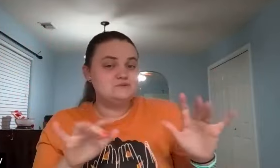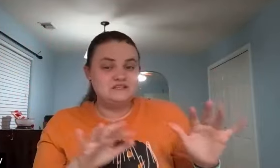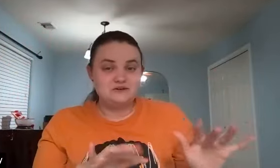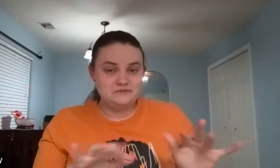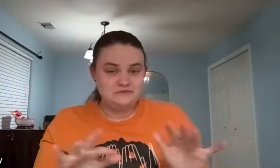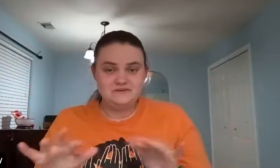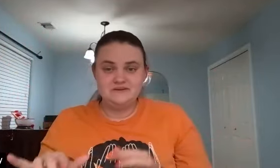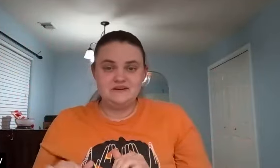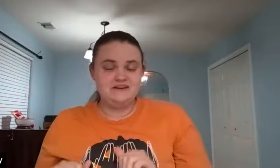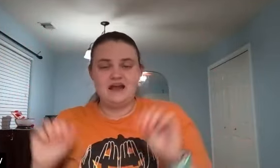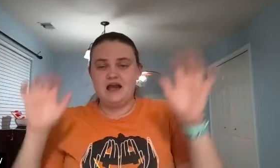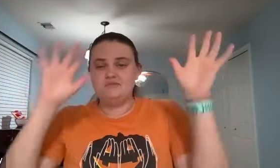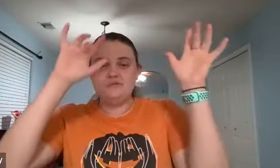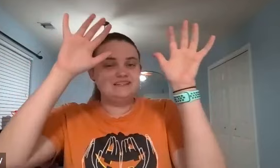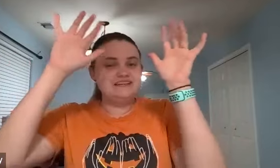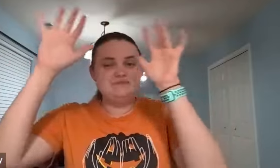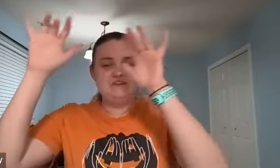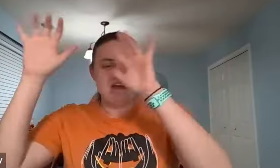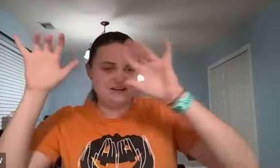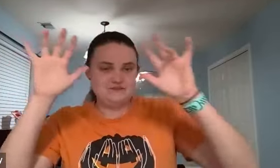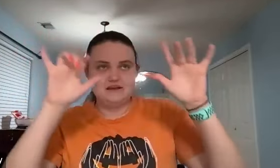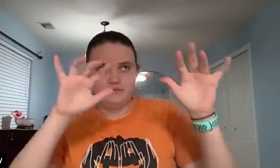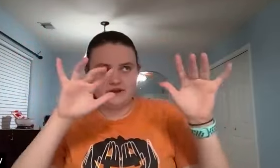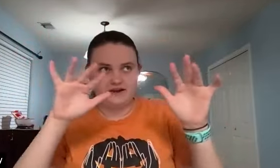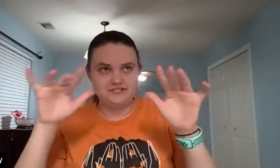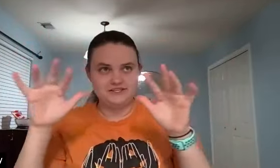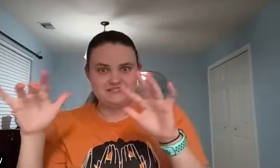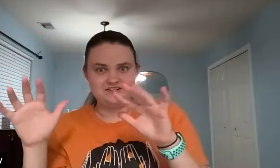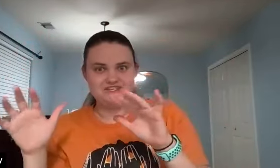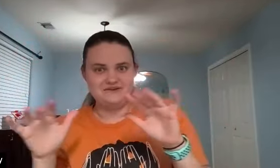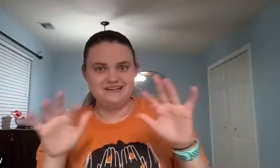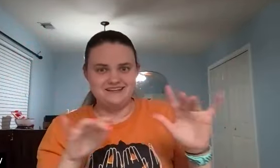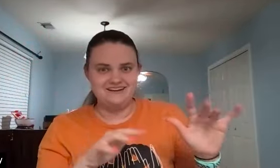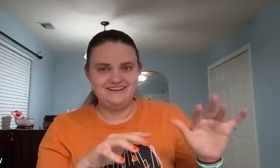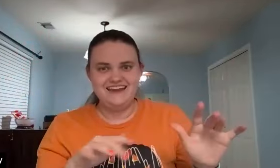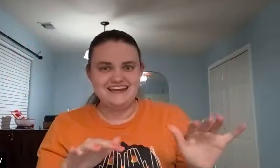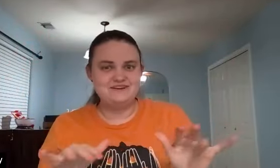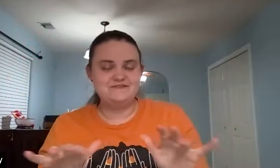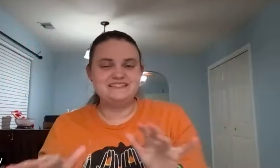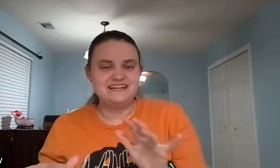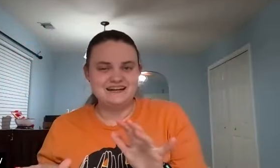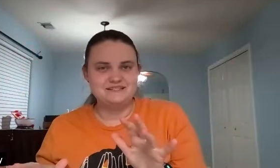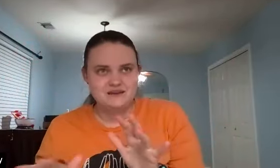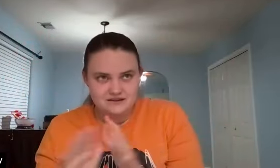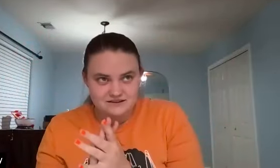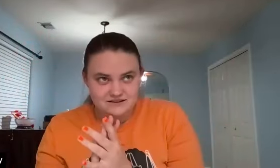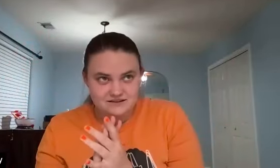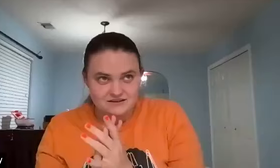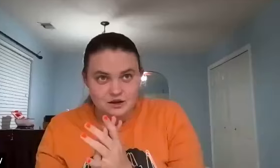we do. I remember as a kid being that kid who was like, oh my gosh, is it gonna snow? Is it gonna? And even if it didn't, I was like, are we